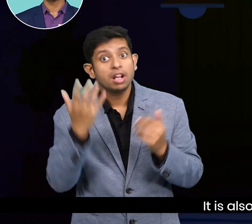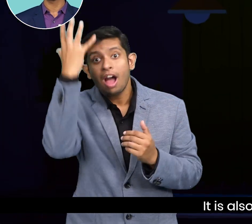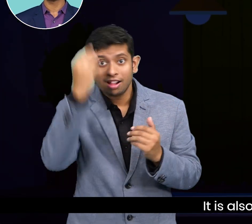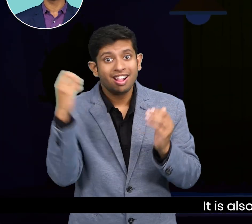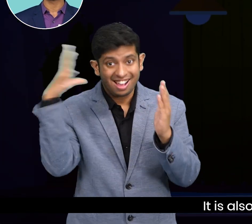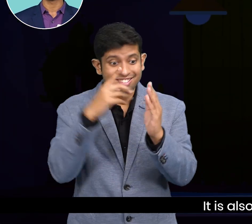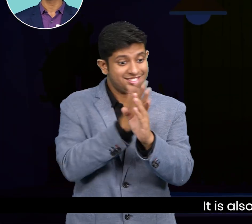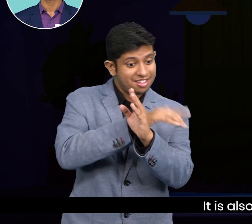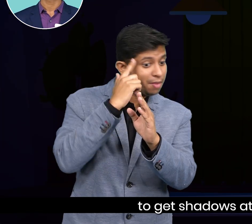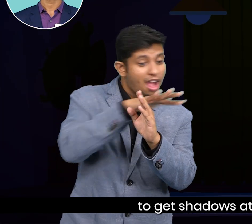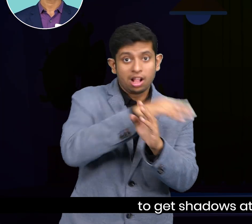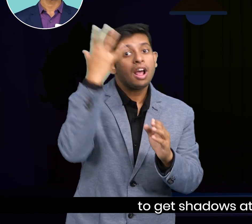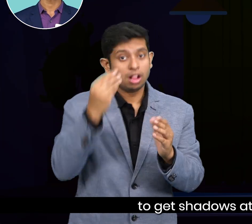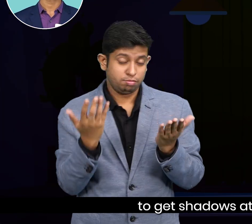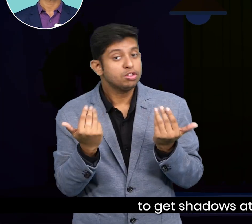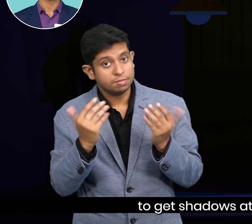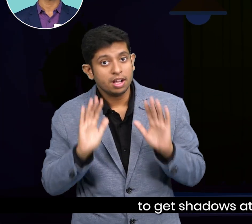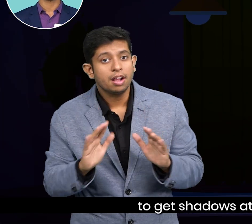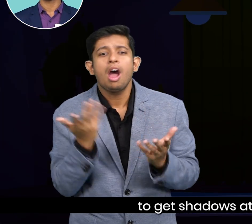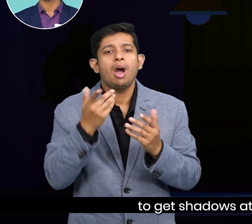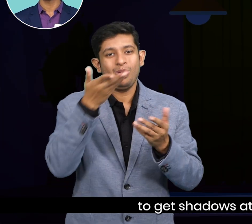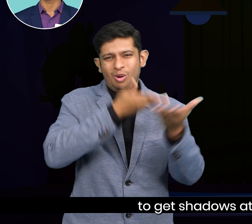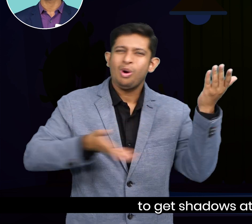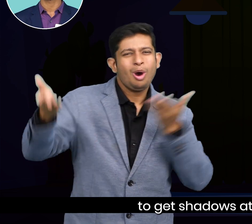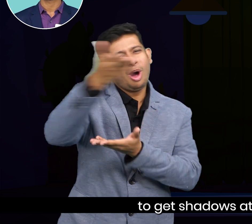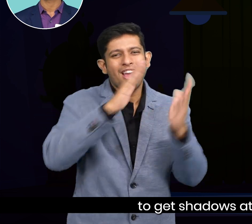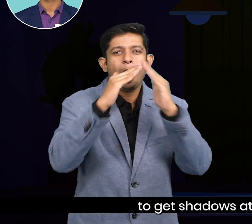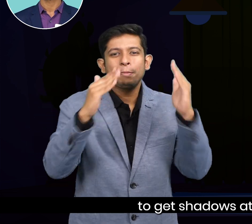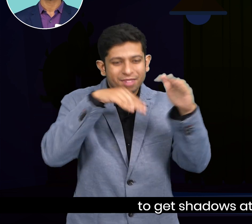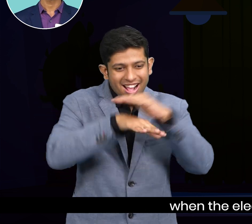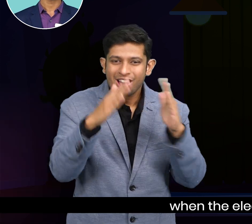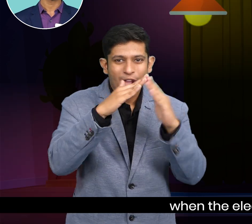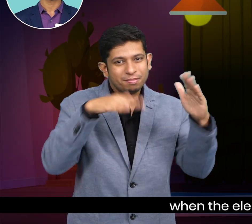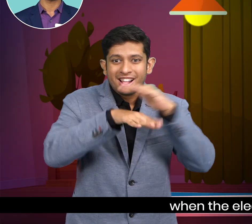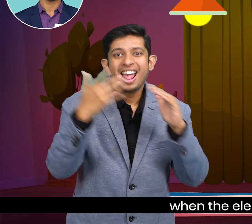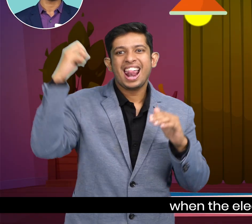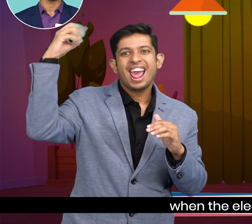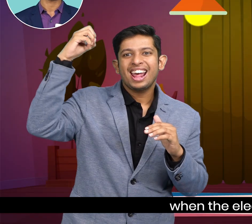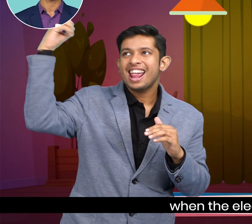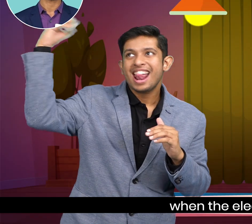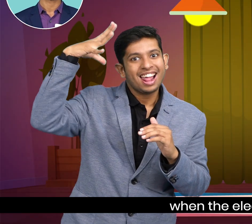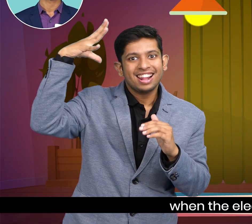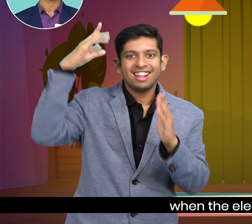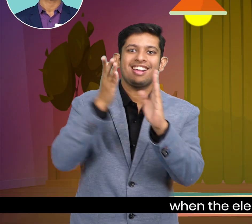It is also possible to get shadows at night in our house when the electric bulb is